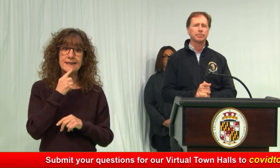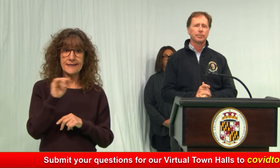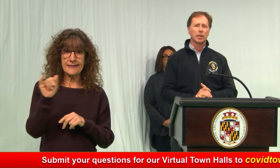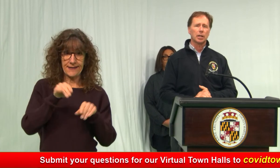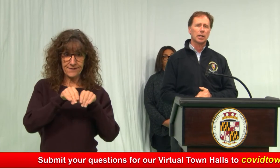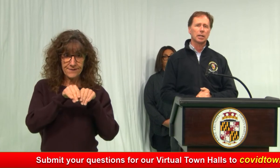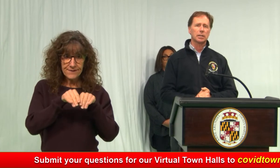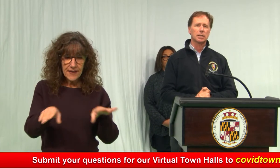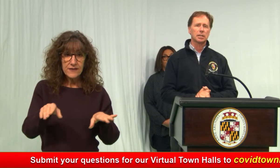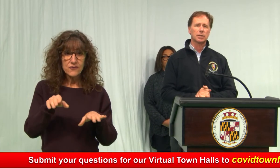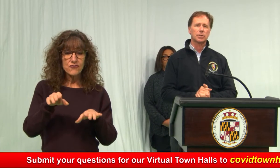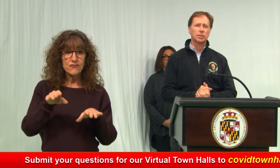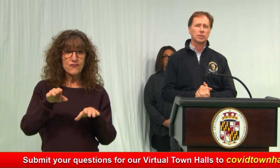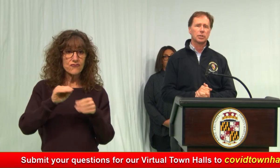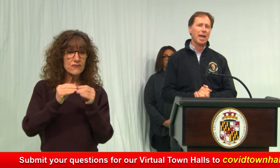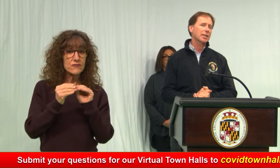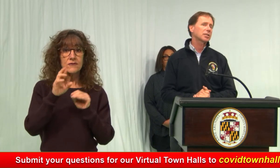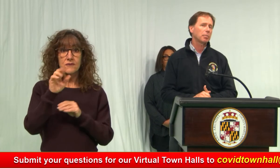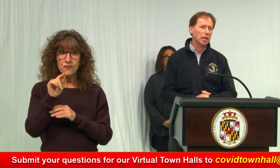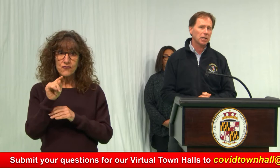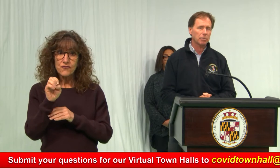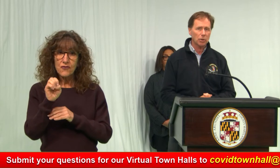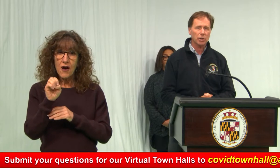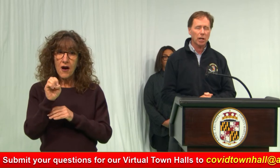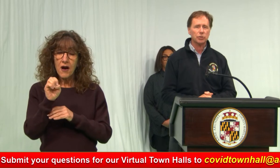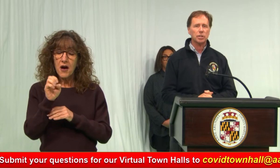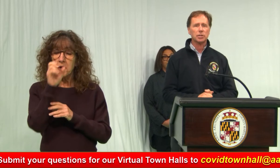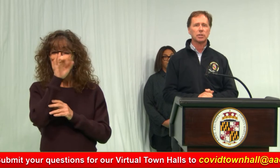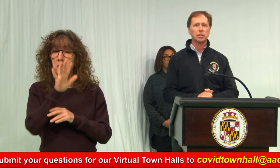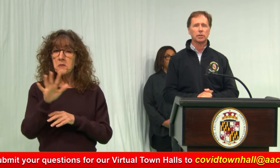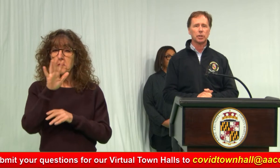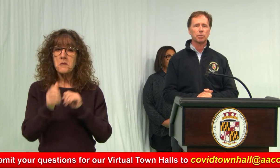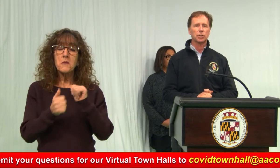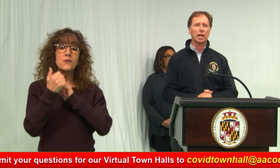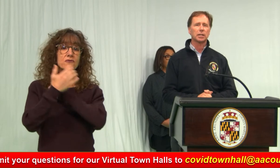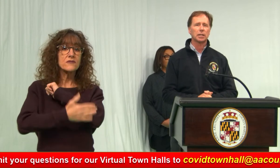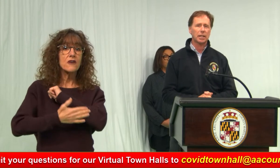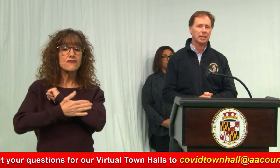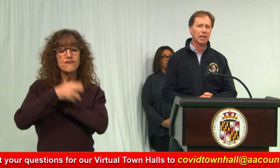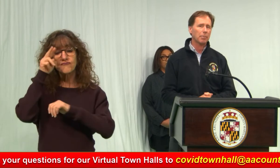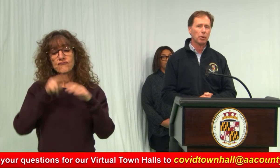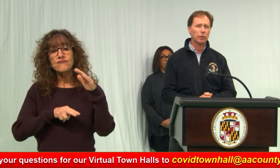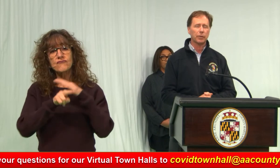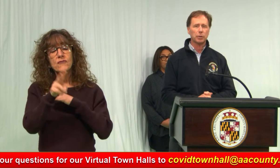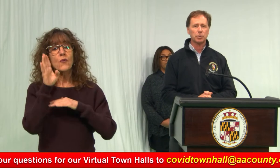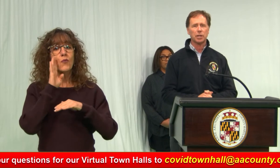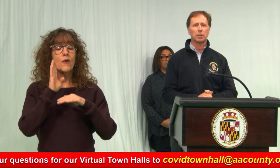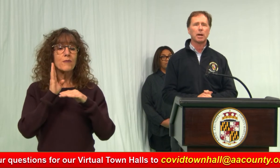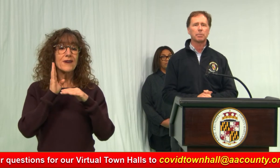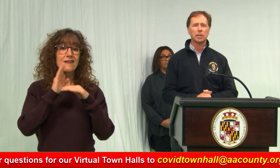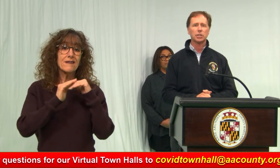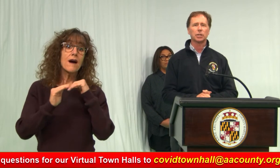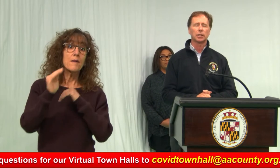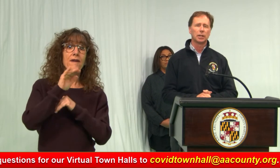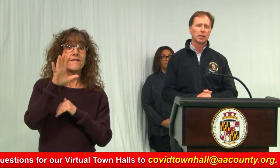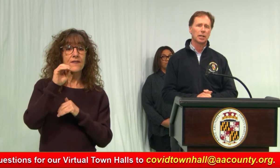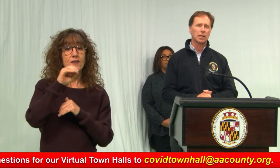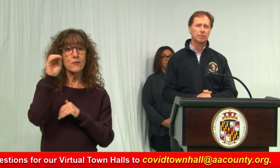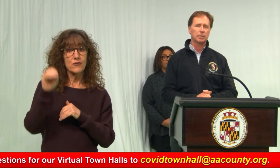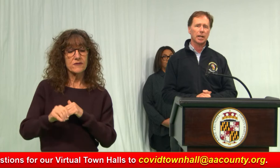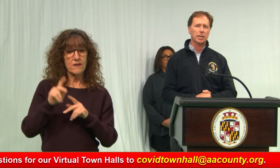rate is estimated in most countries. They're projecting that it'd get up over 50% of the